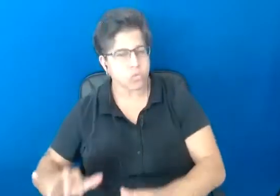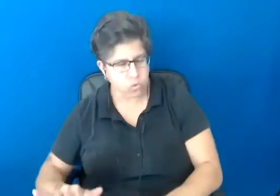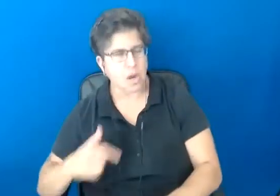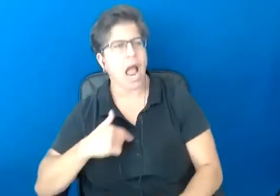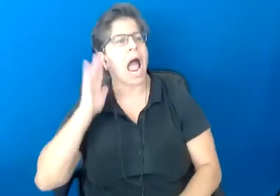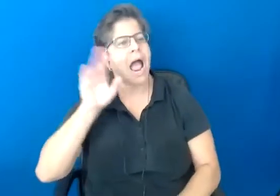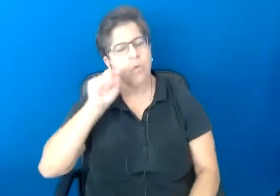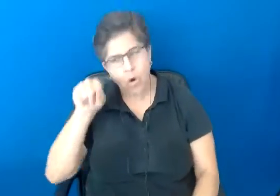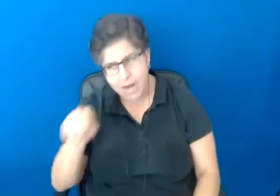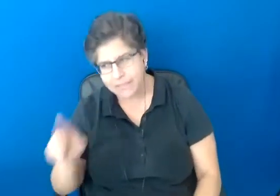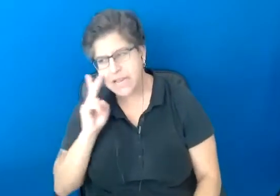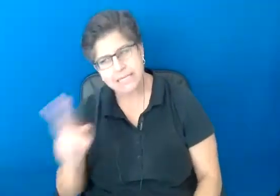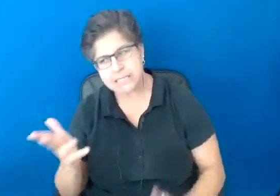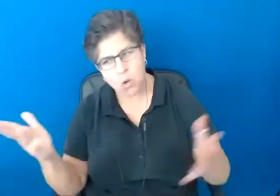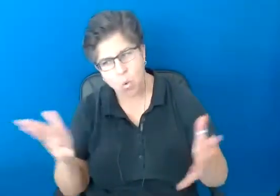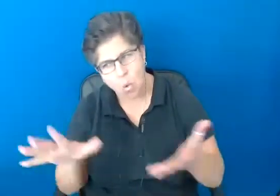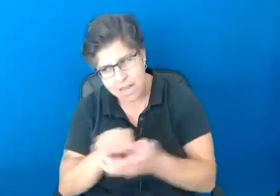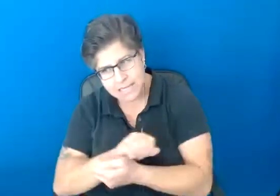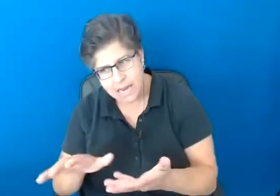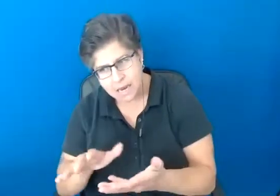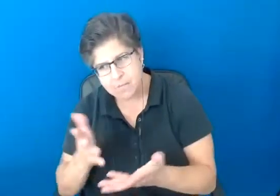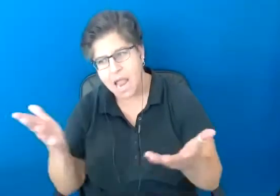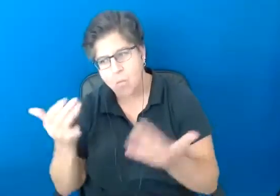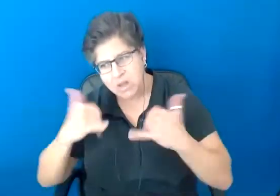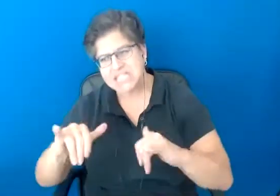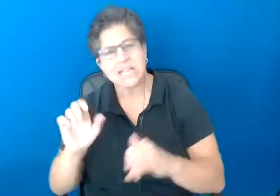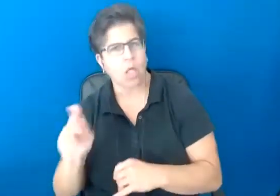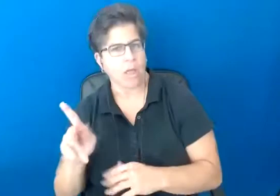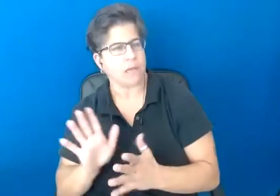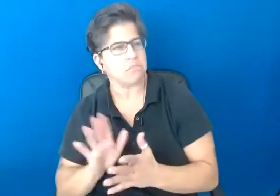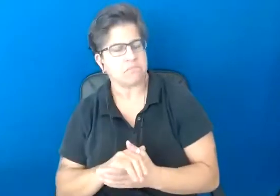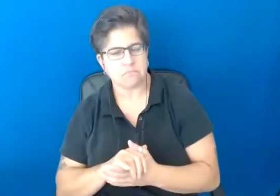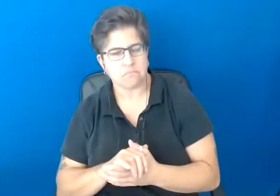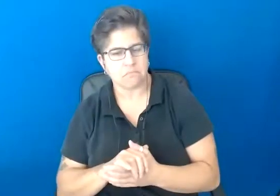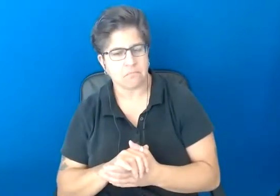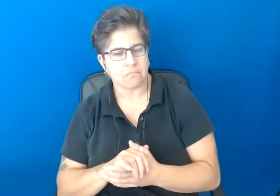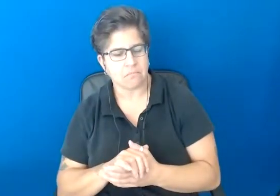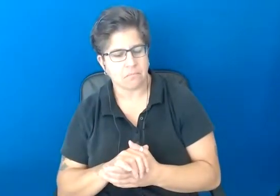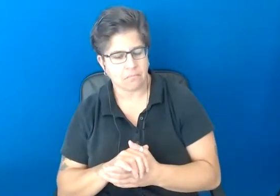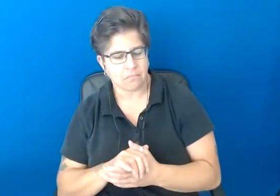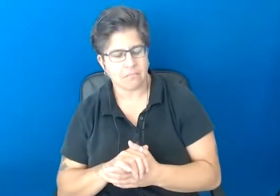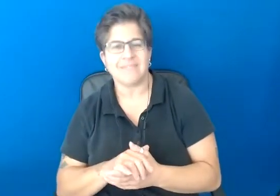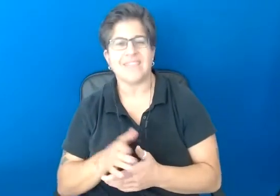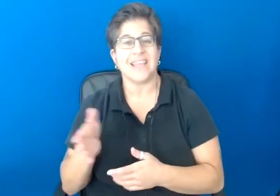There again, it made me think. That's the importance for me of doing a fourth